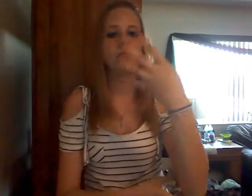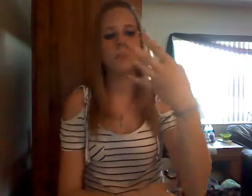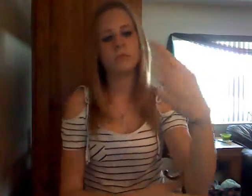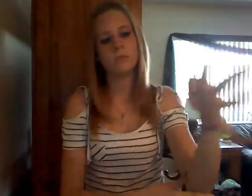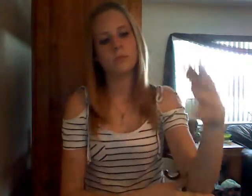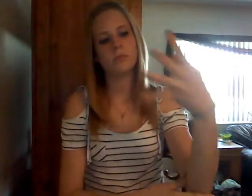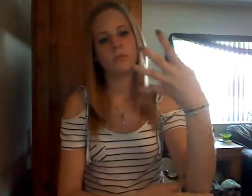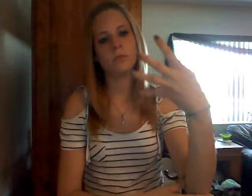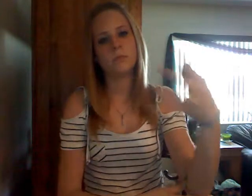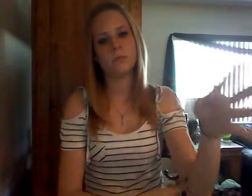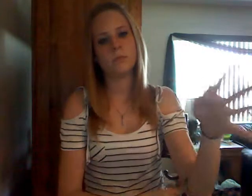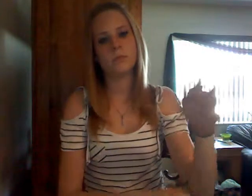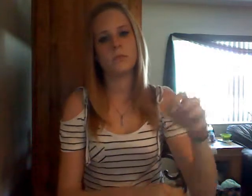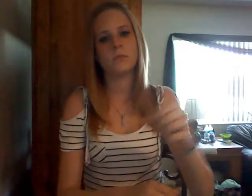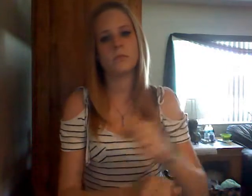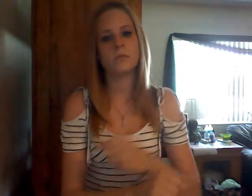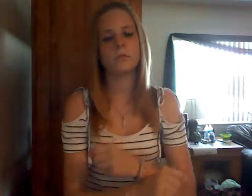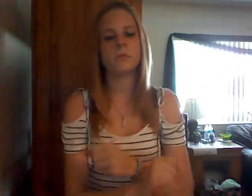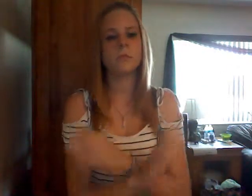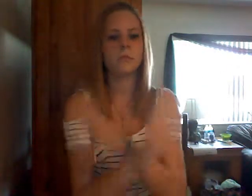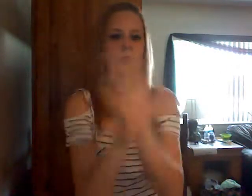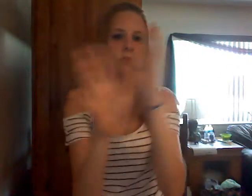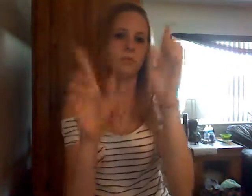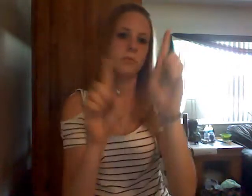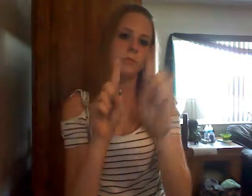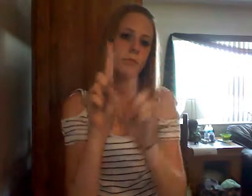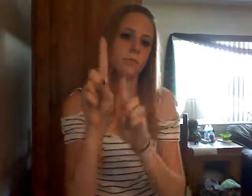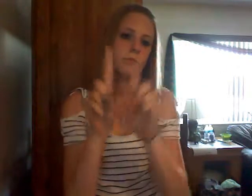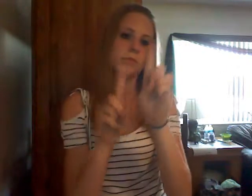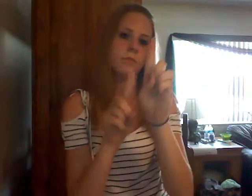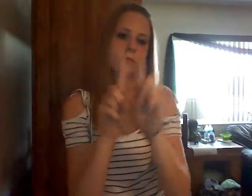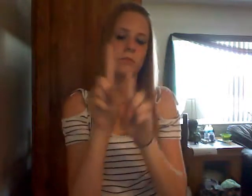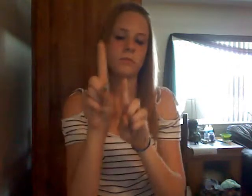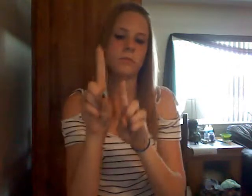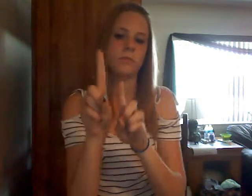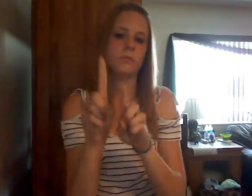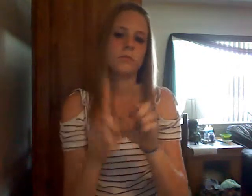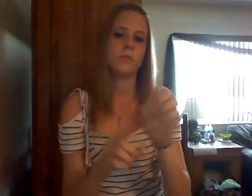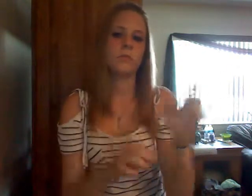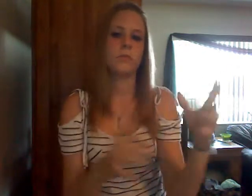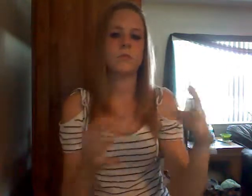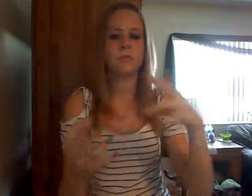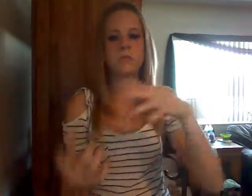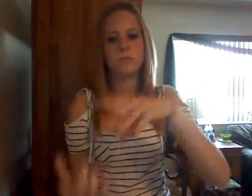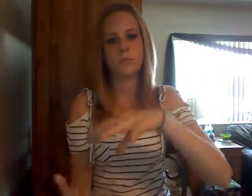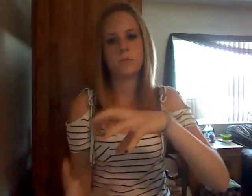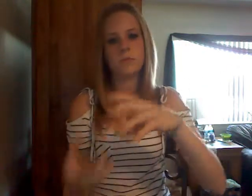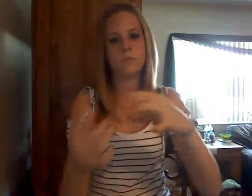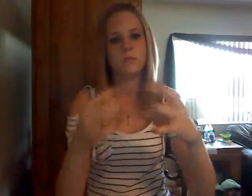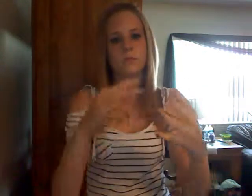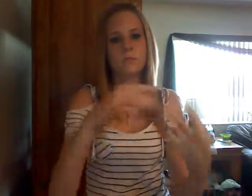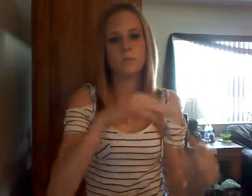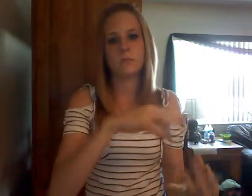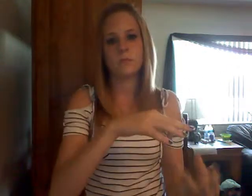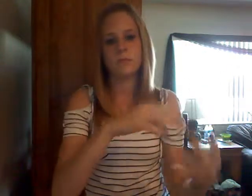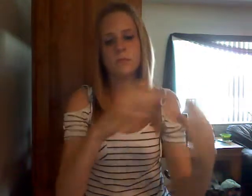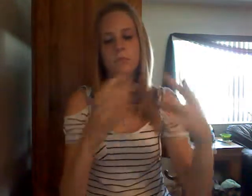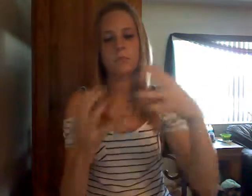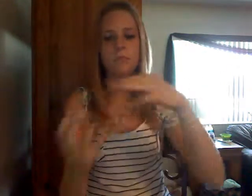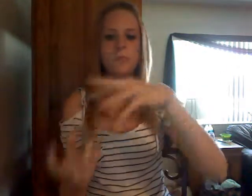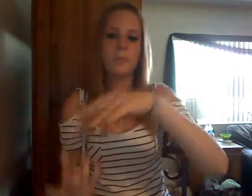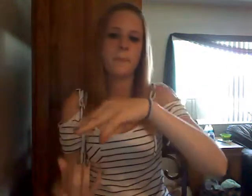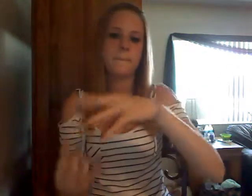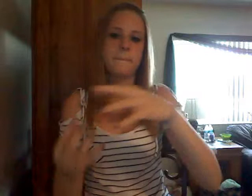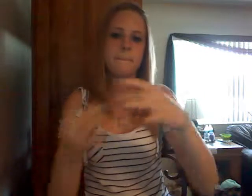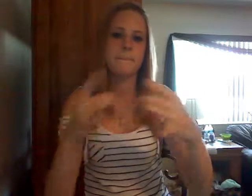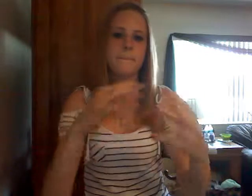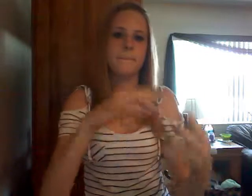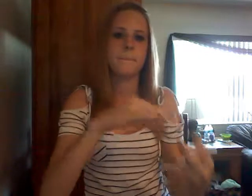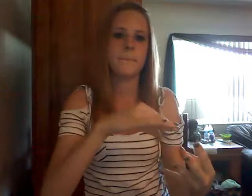Would trust Christ and light's light, through the perilous fight,